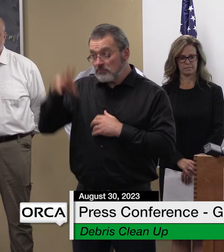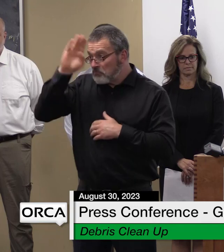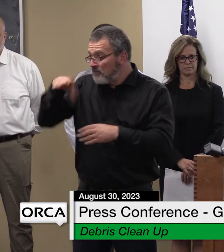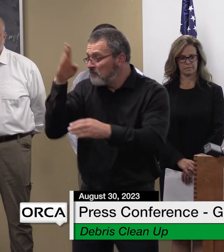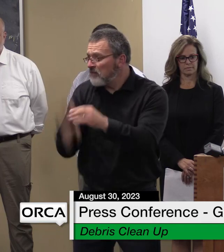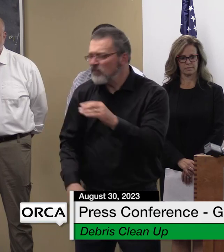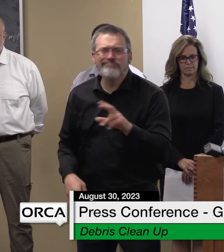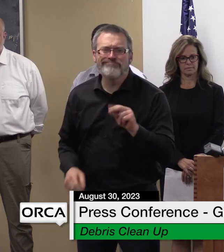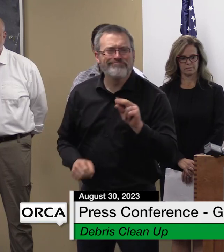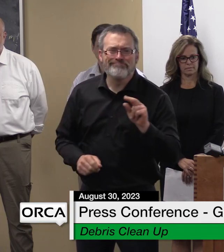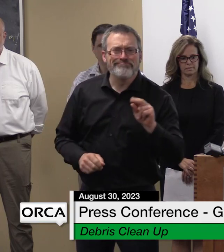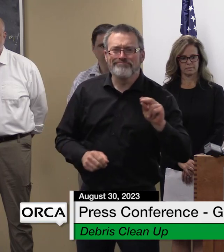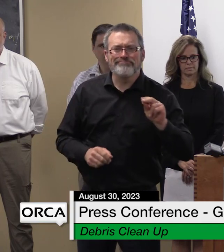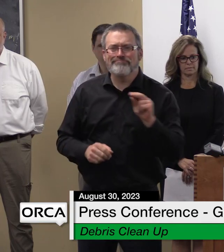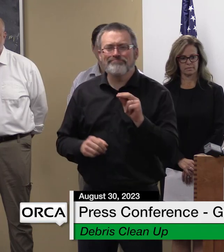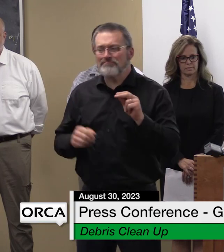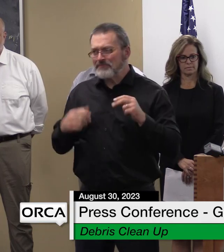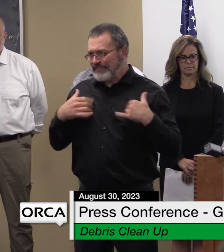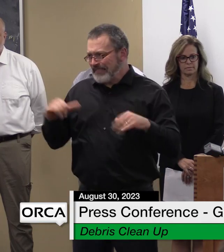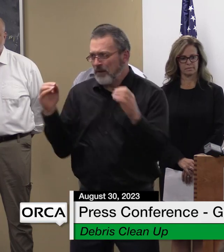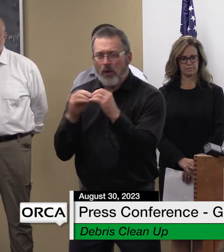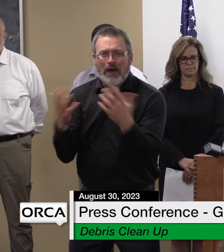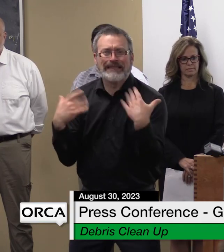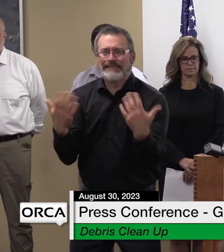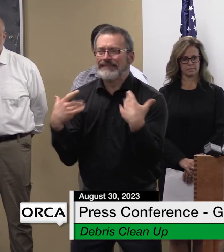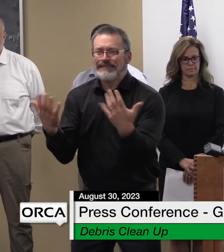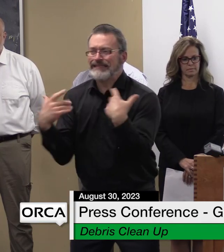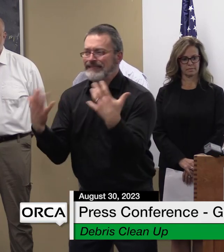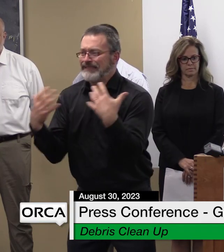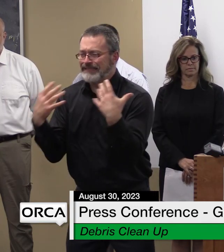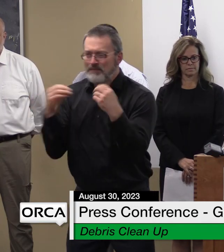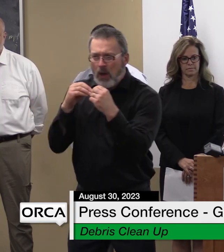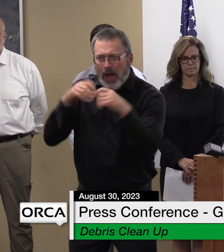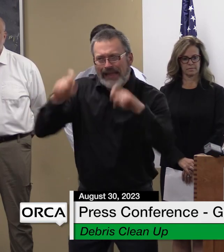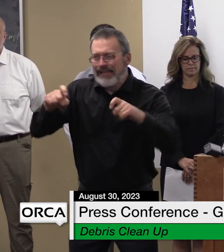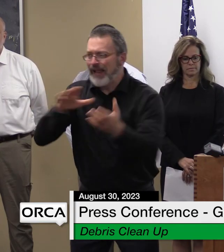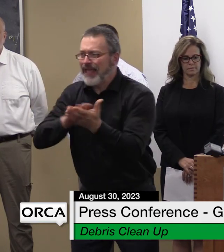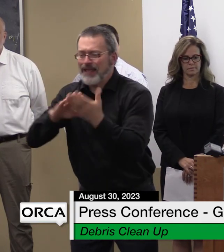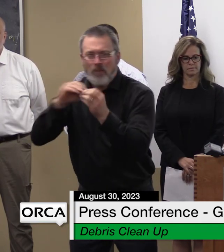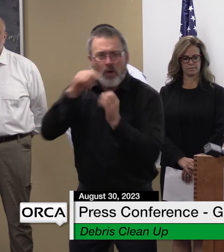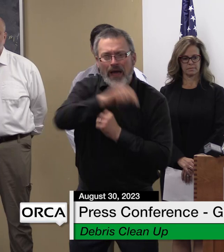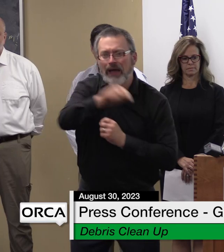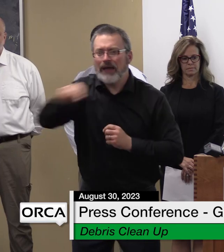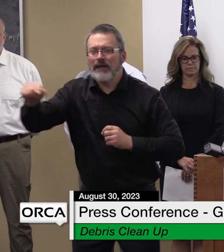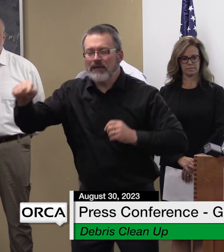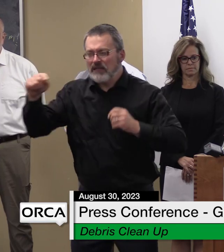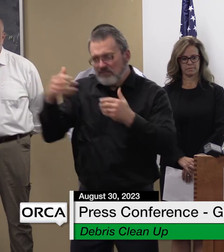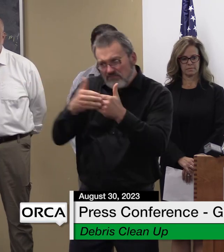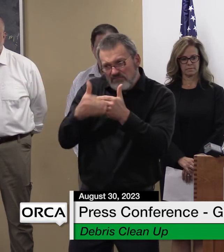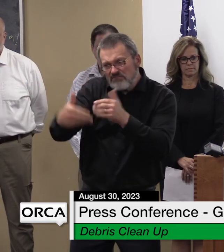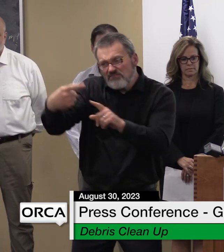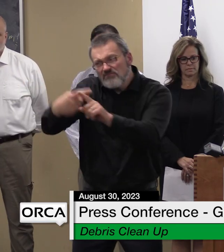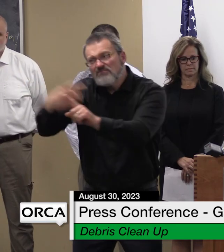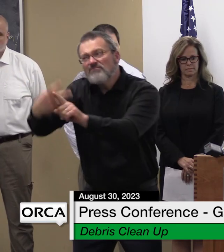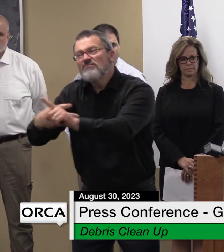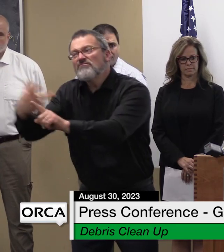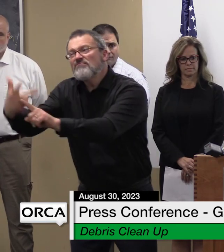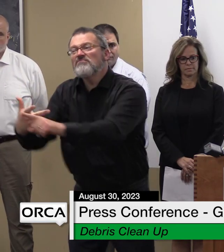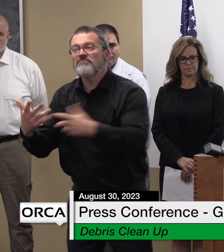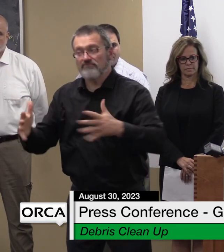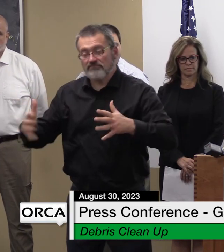need volunteers and efforts like this to get us through the next couple of months. For